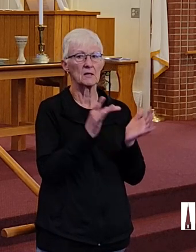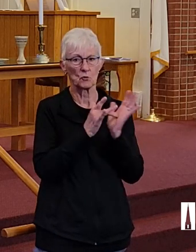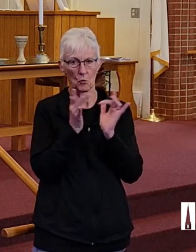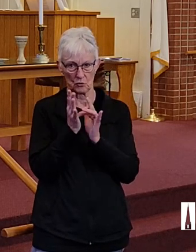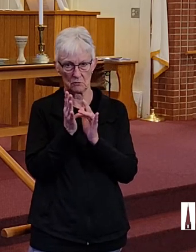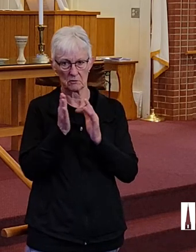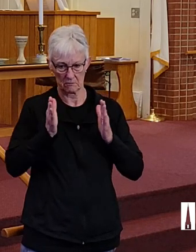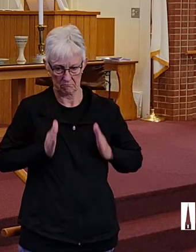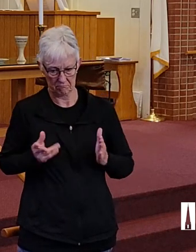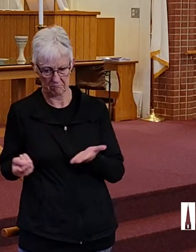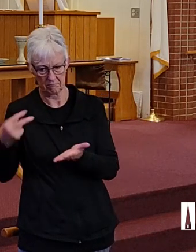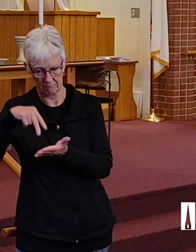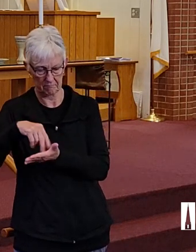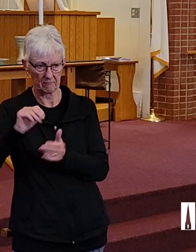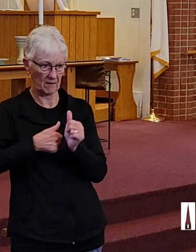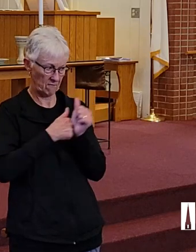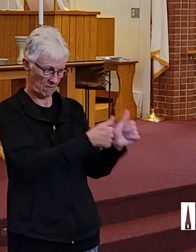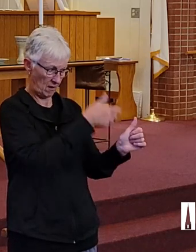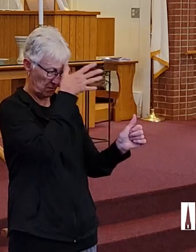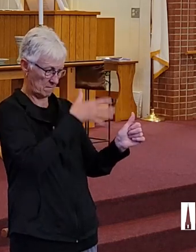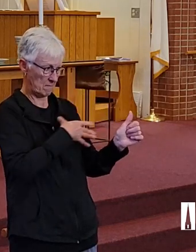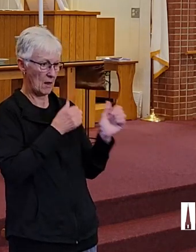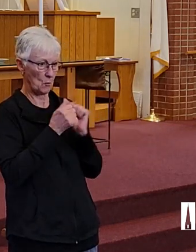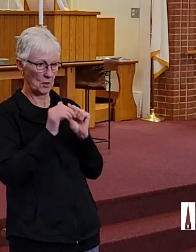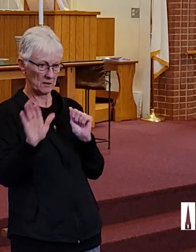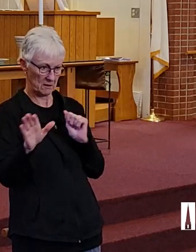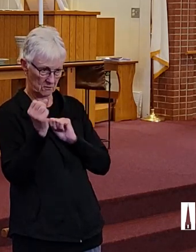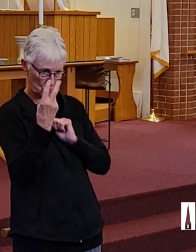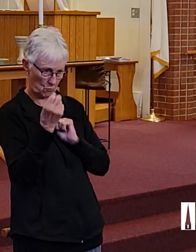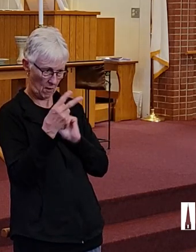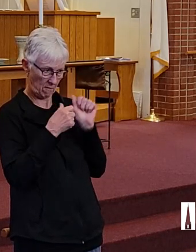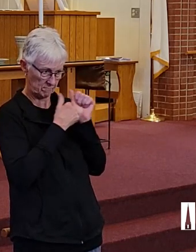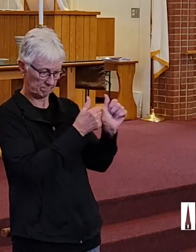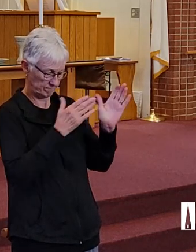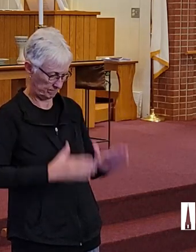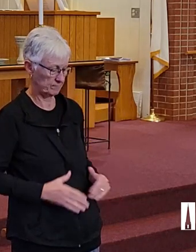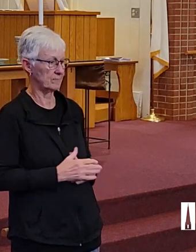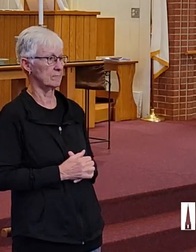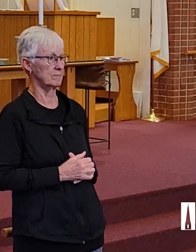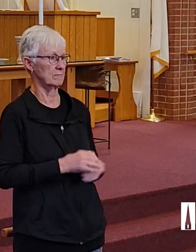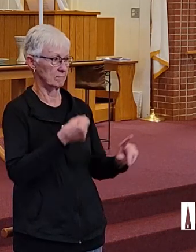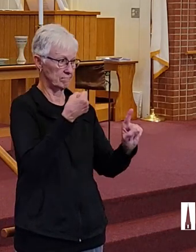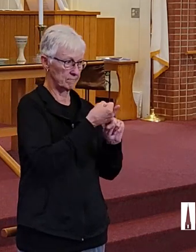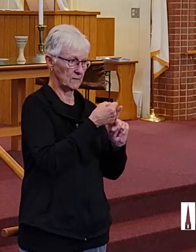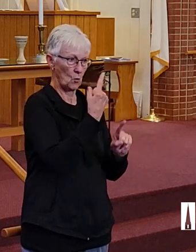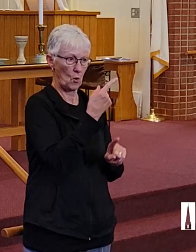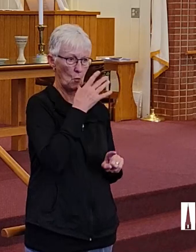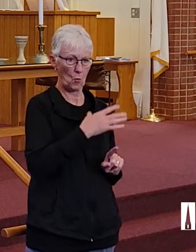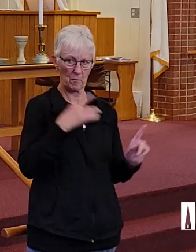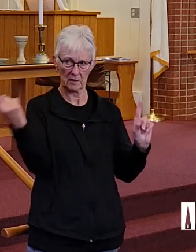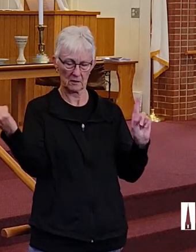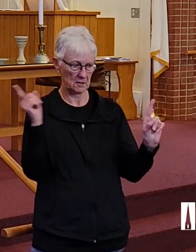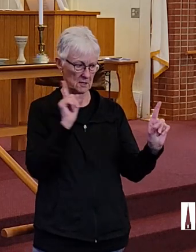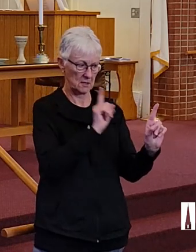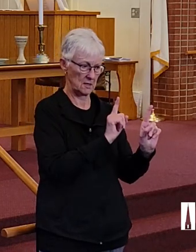his disciples. Then suddenly a woman who had been suffering from hemorrhages for 12 years came up behind him